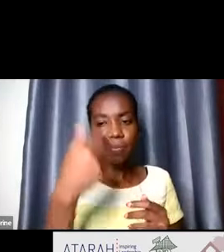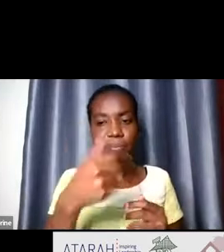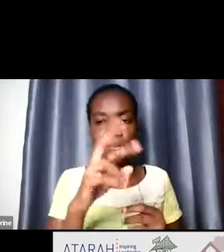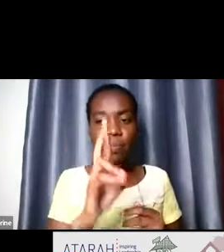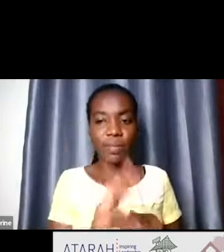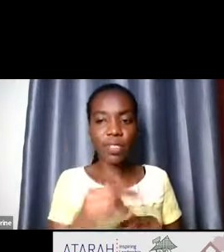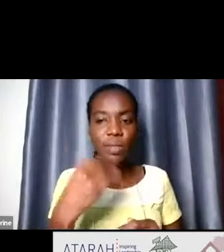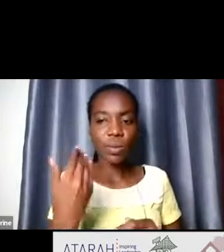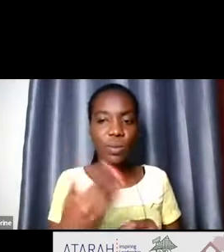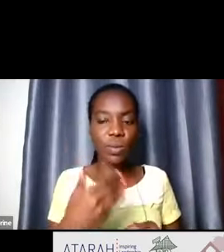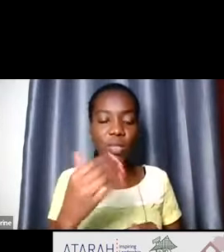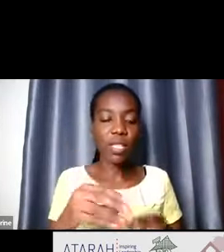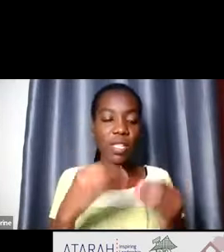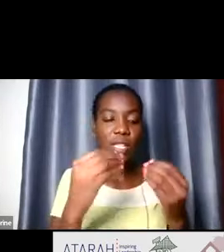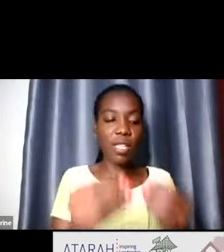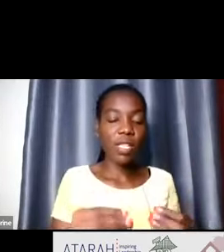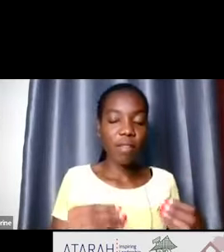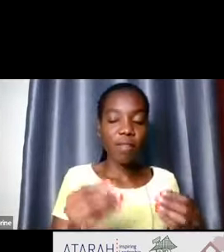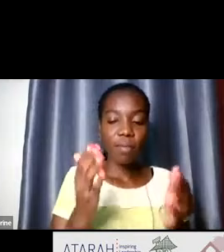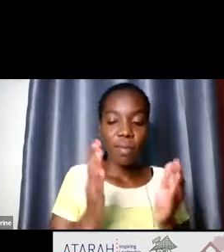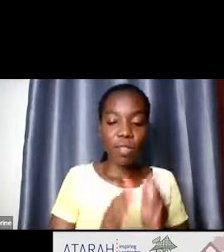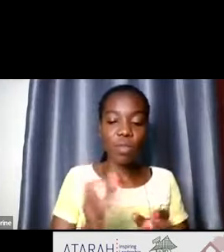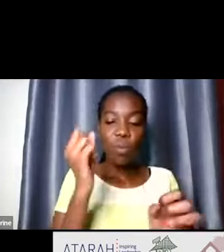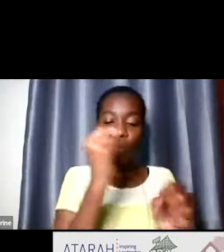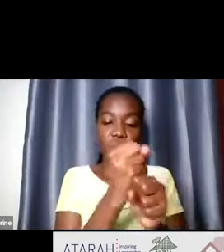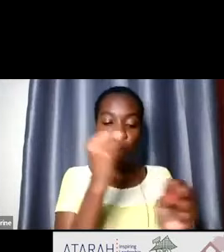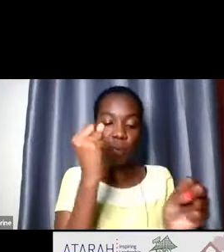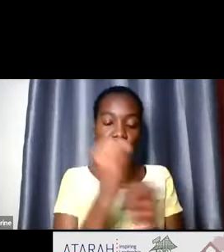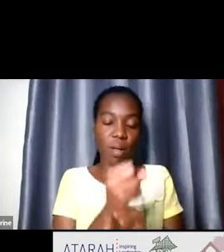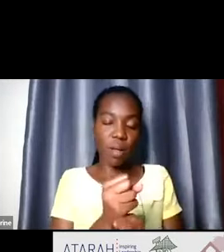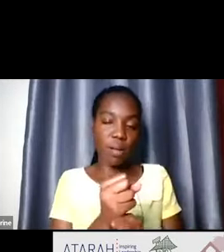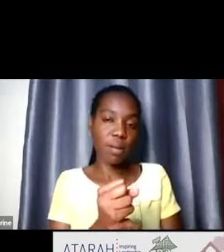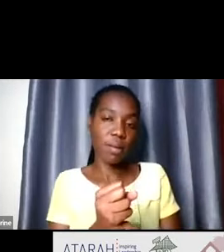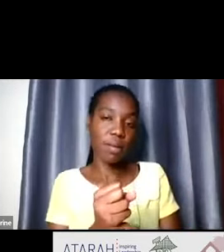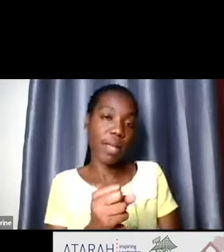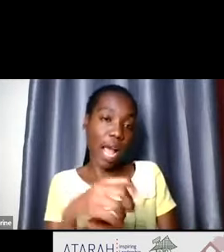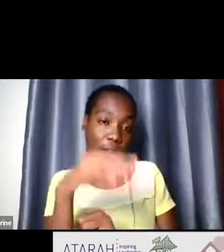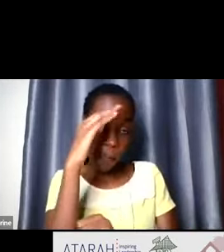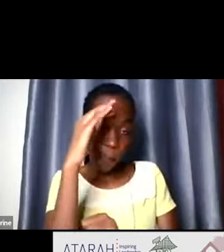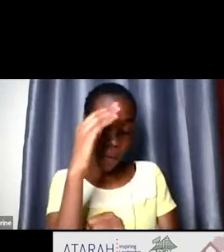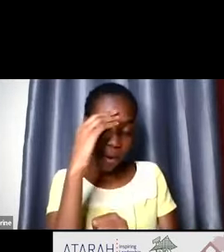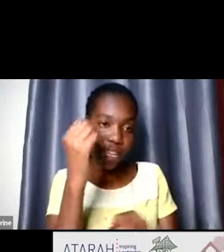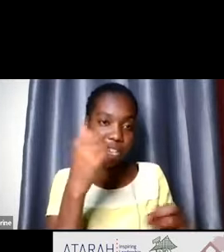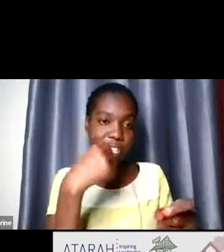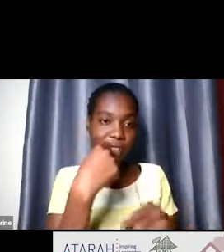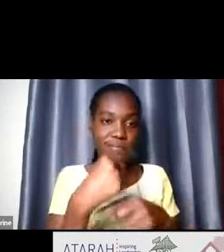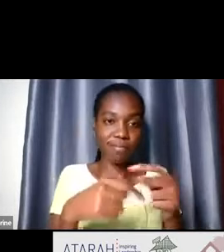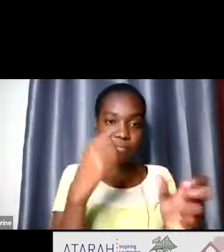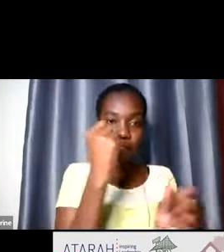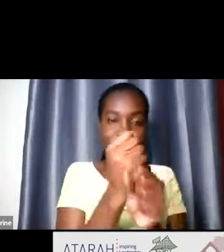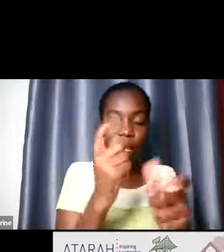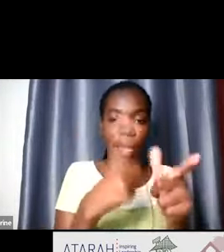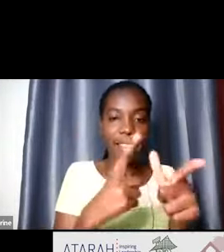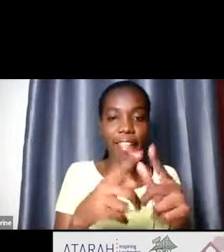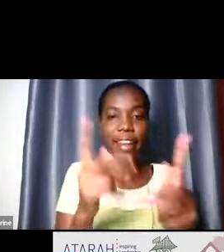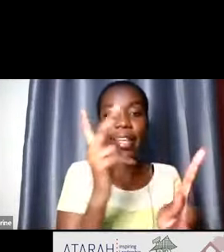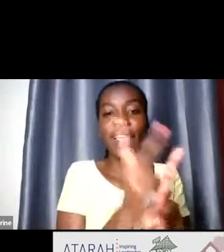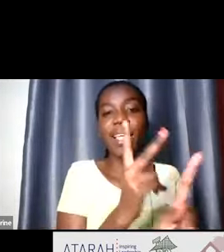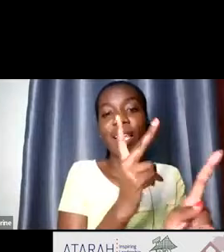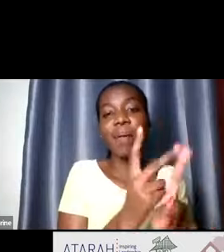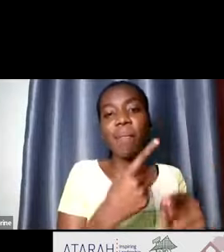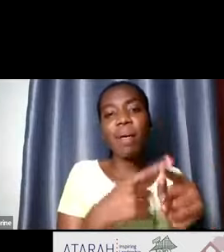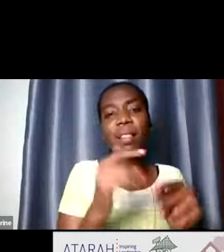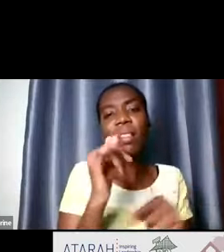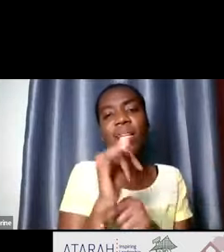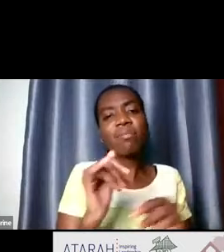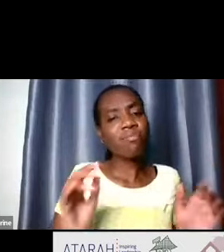eventually give somebody else the work that the alcoholic was doing and still keep them. That is called enabling